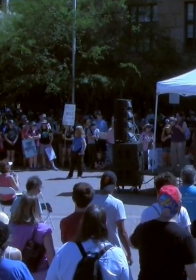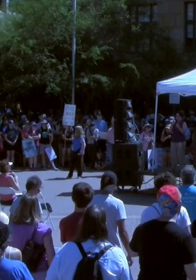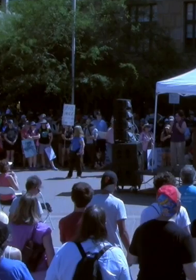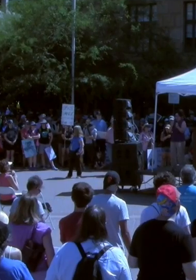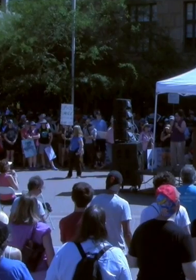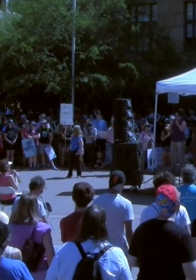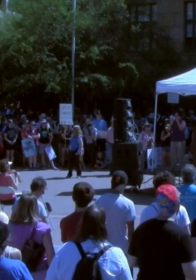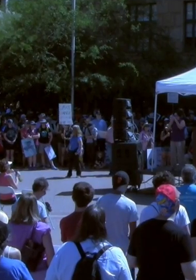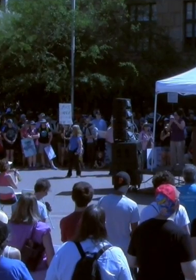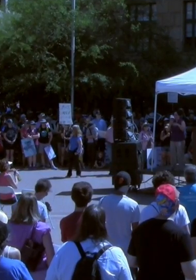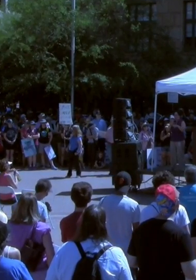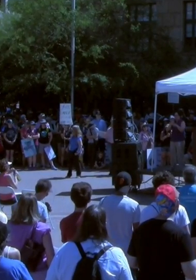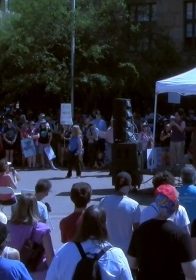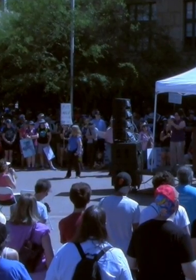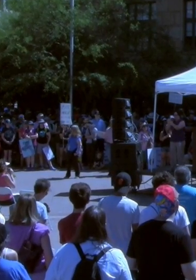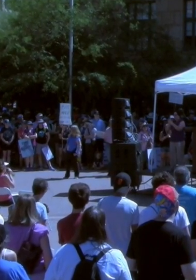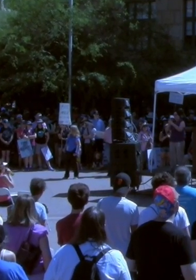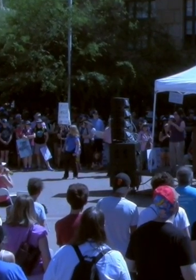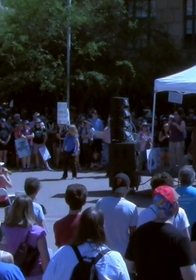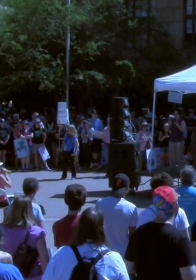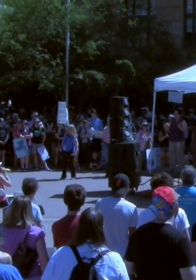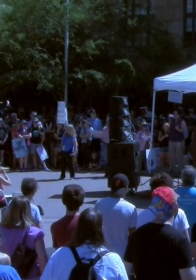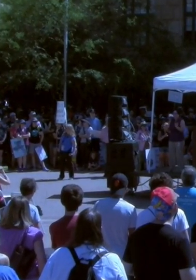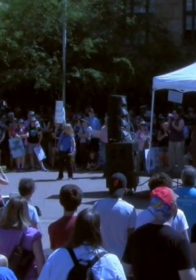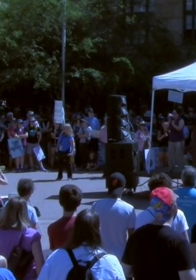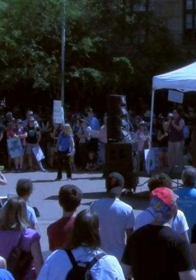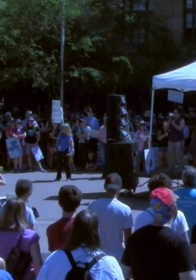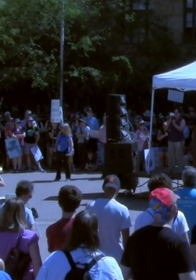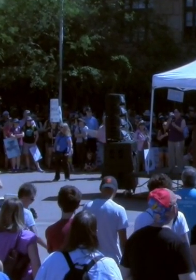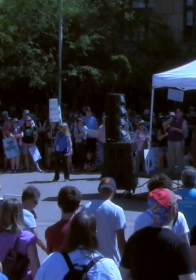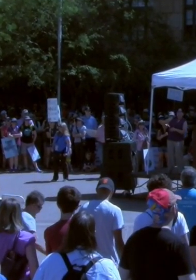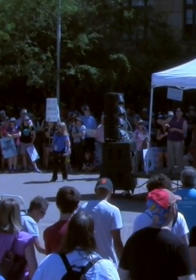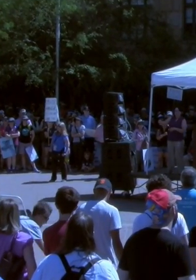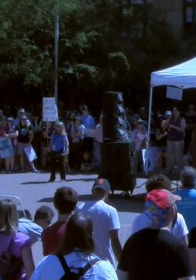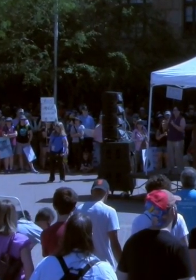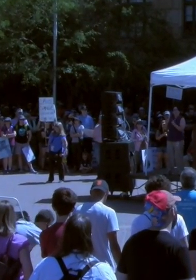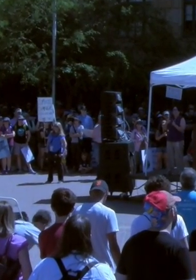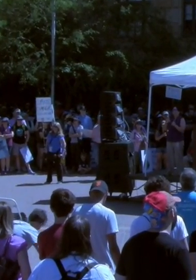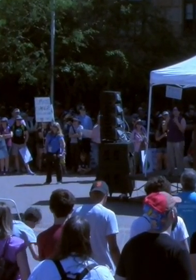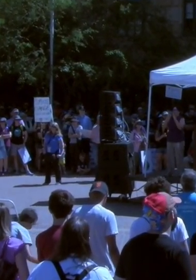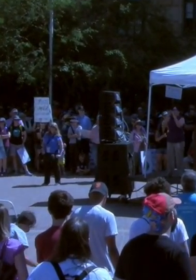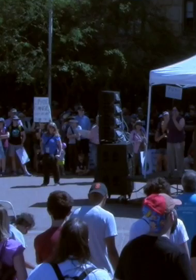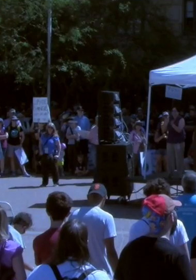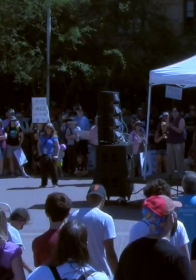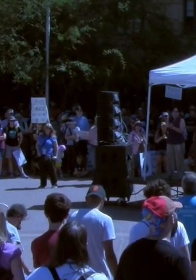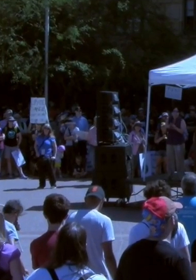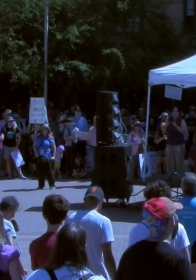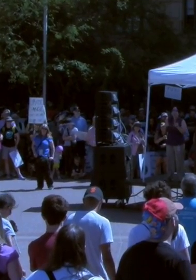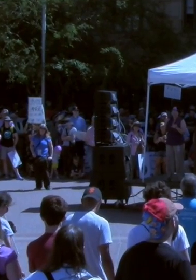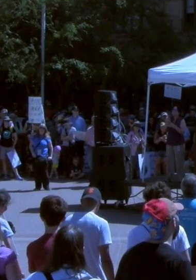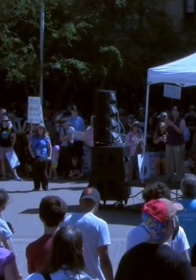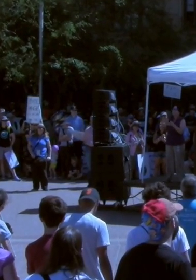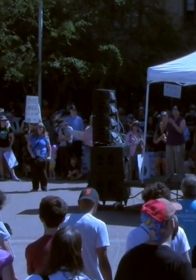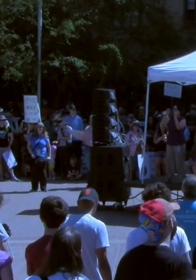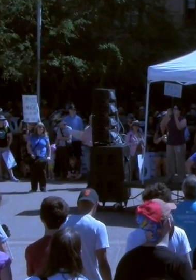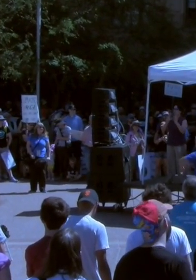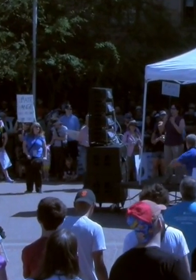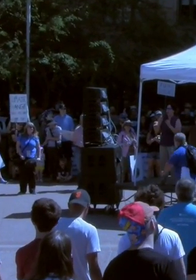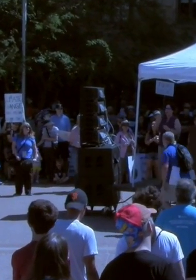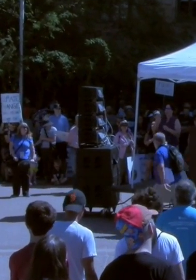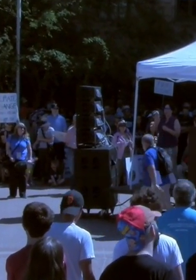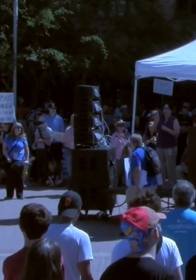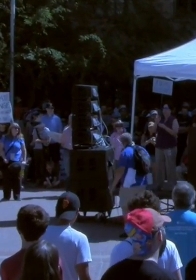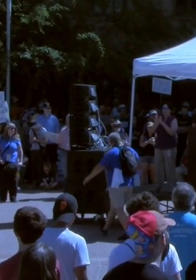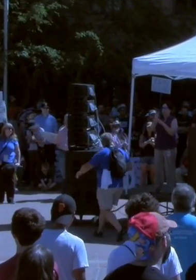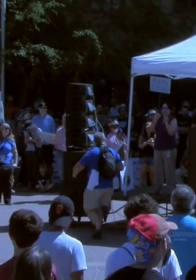boundaries, getting in trouble. Now I'm a national laboratory scientist and university professor, and a proud